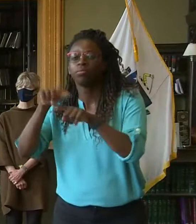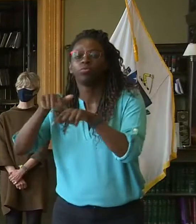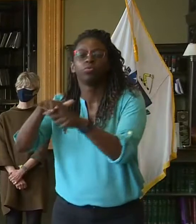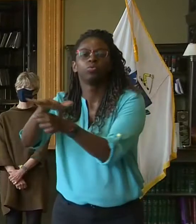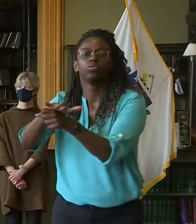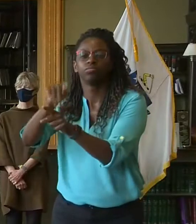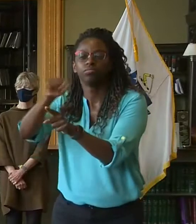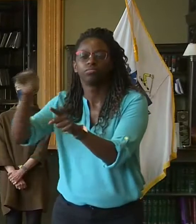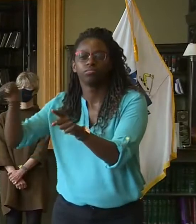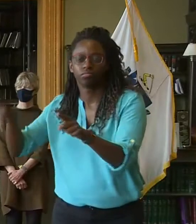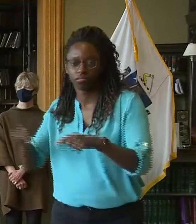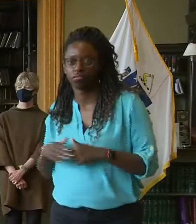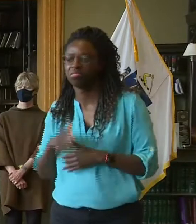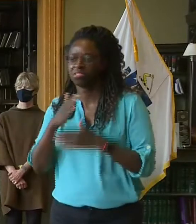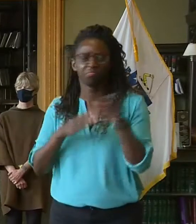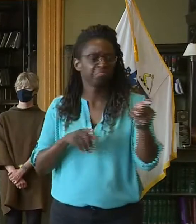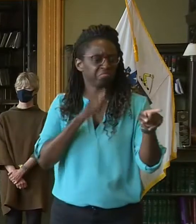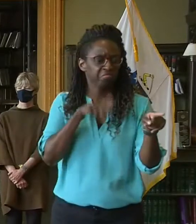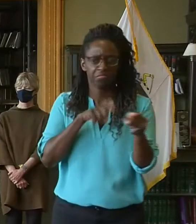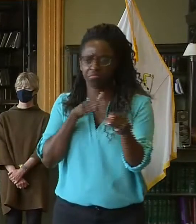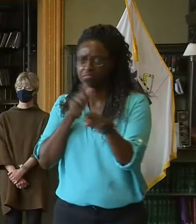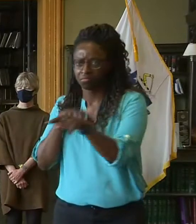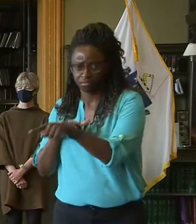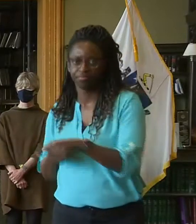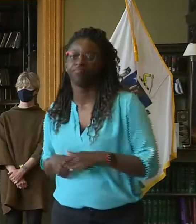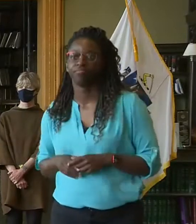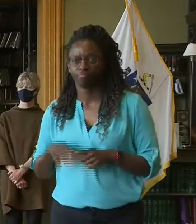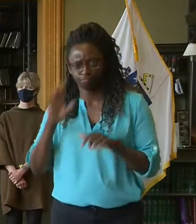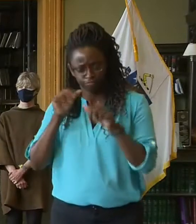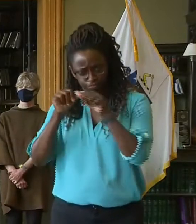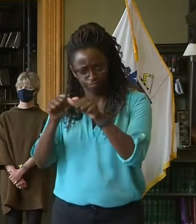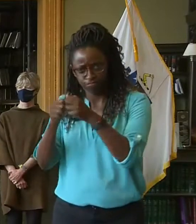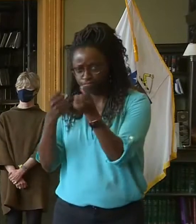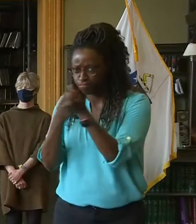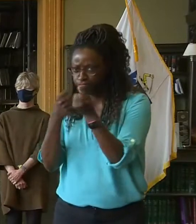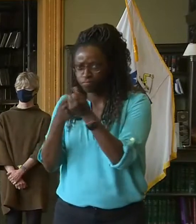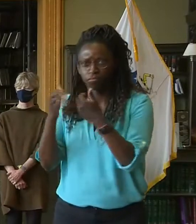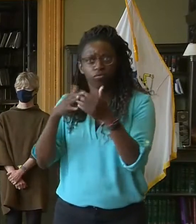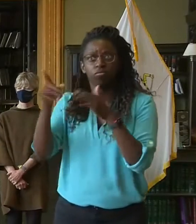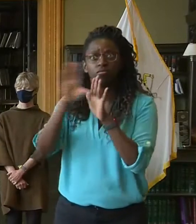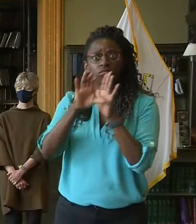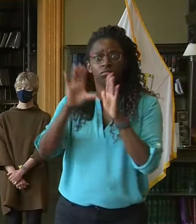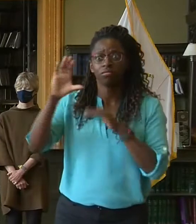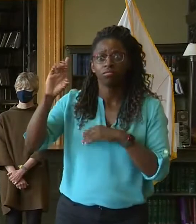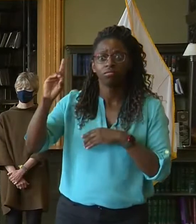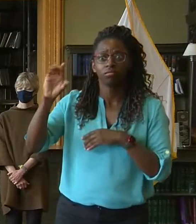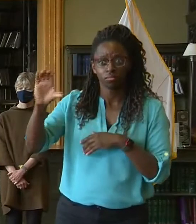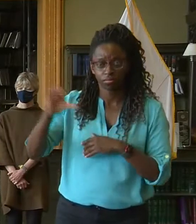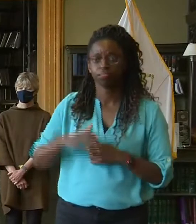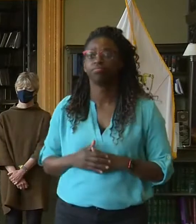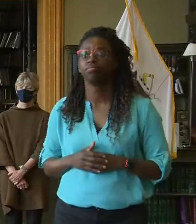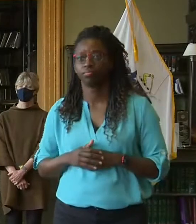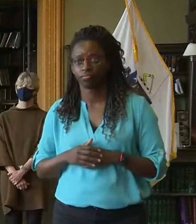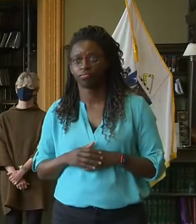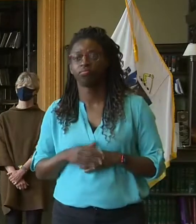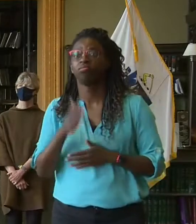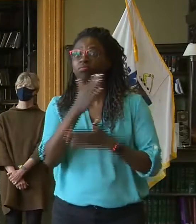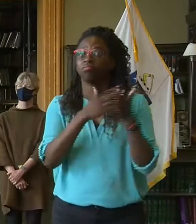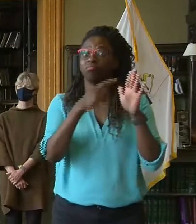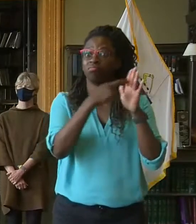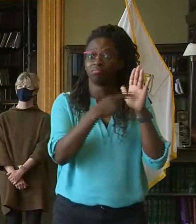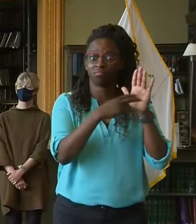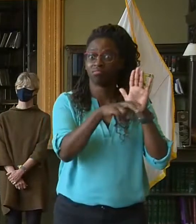place to support the Commonwealth's continuing testing, tracing, and vaccination efforts. For the next